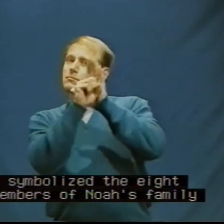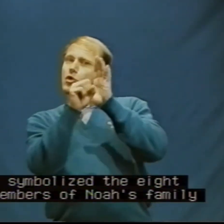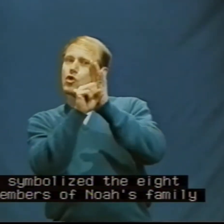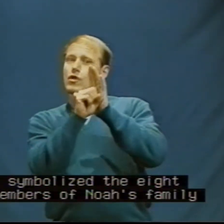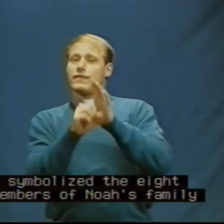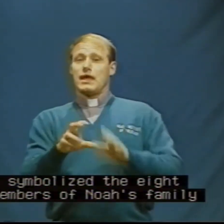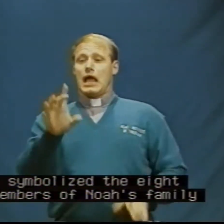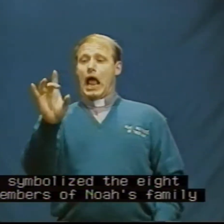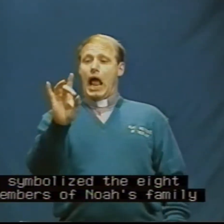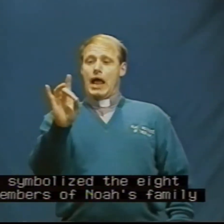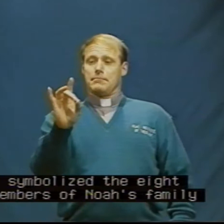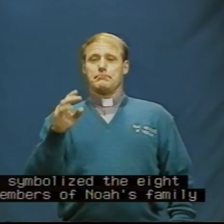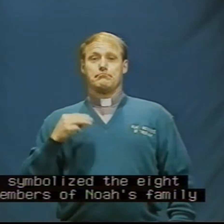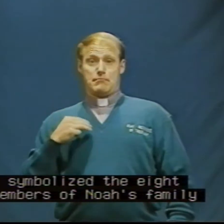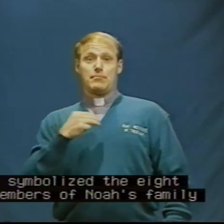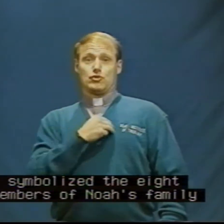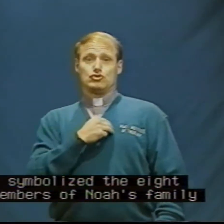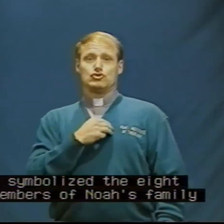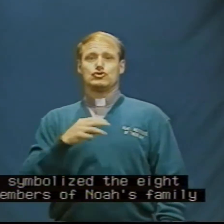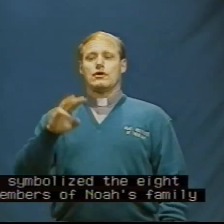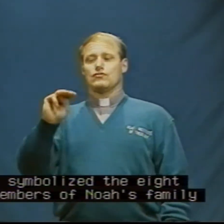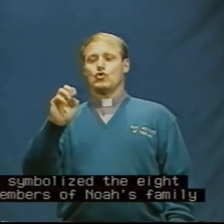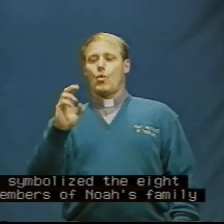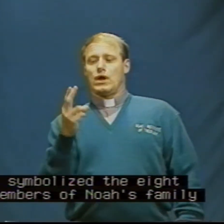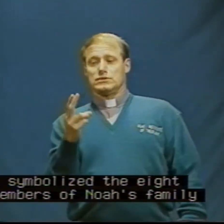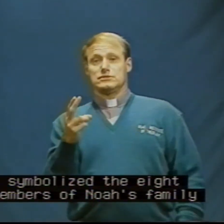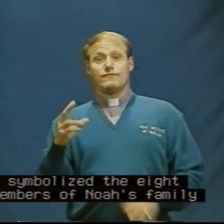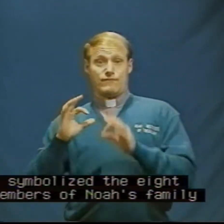symbolize the 8 members of Noah's family,